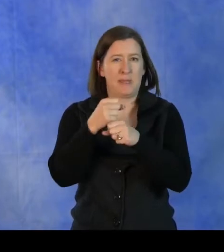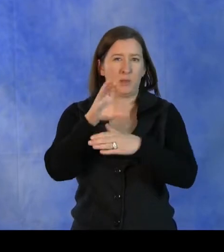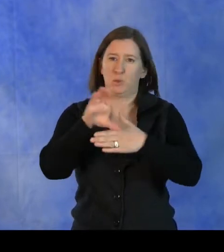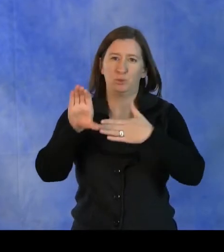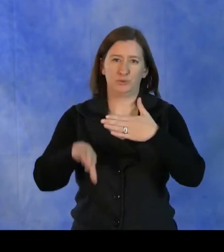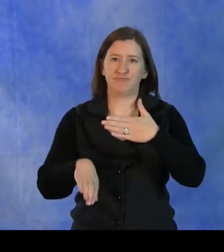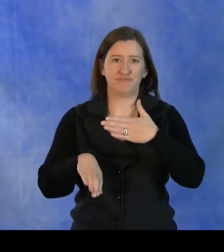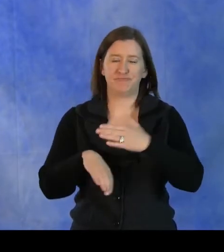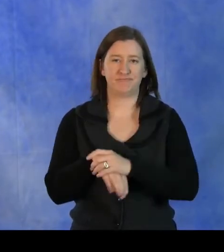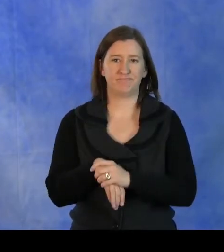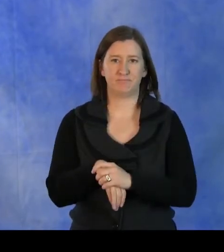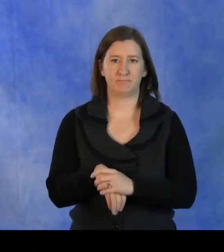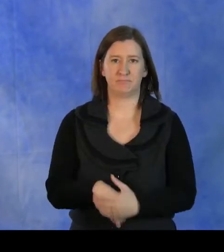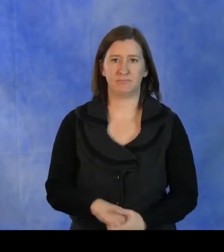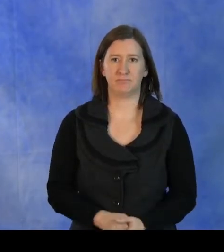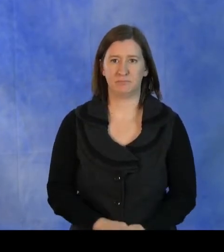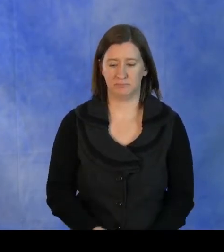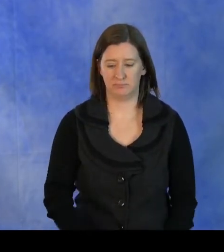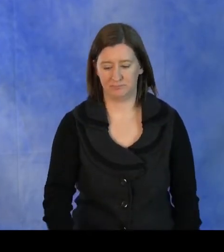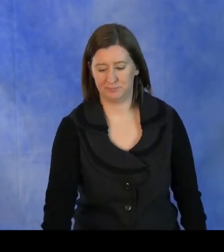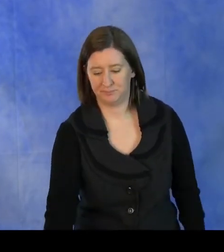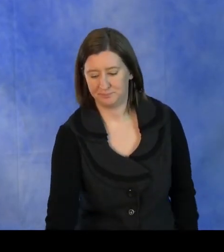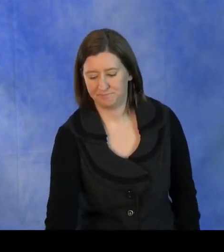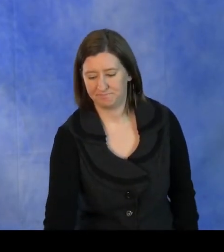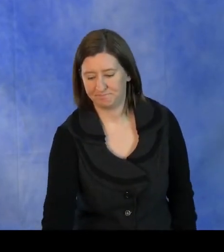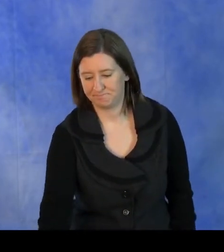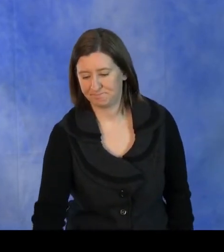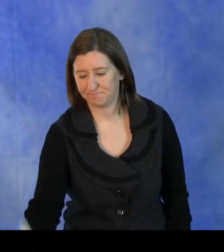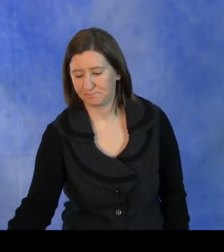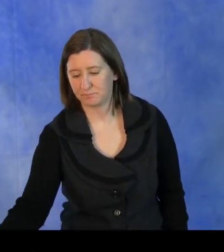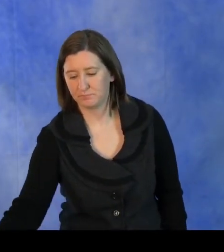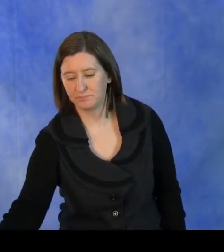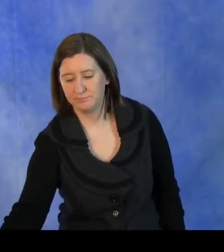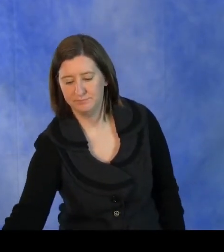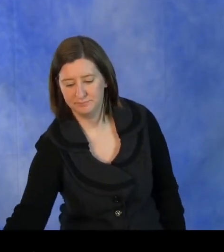I don't think there's enough evidence to make a conclusion about that.